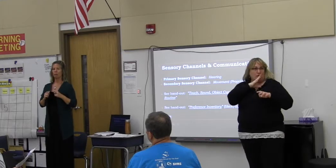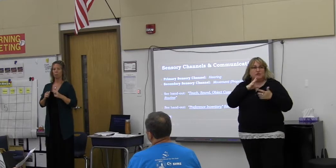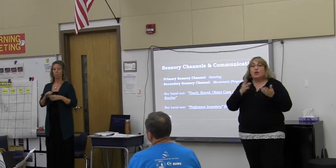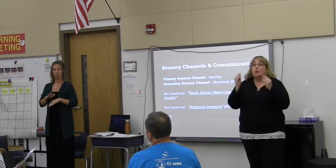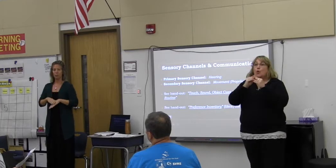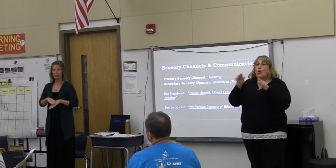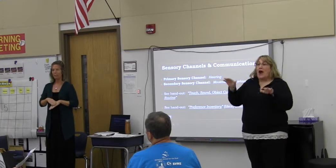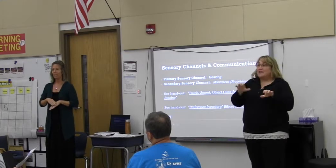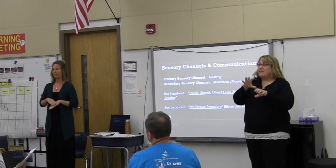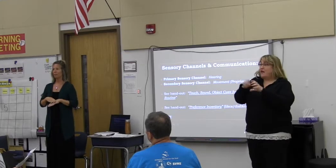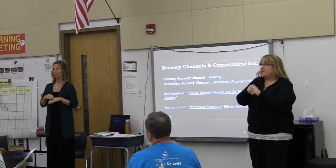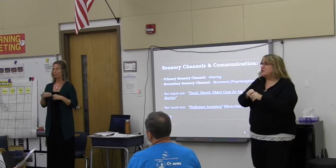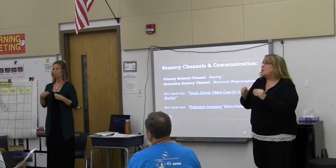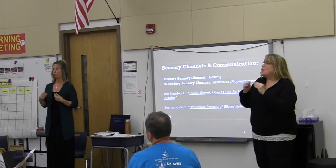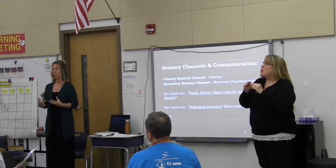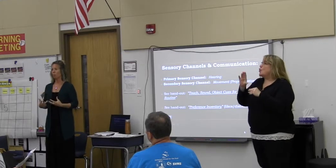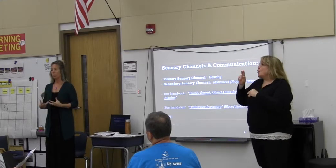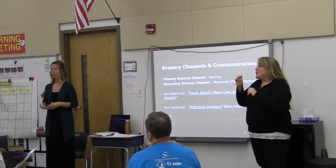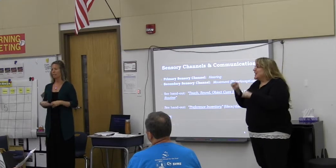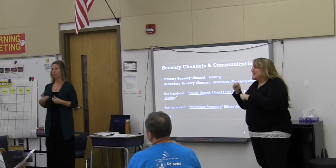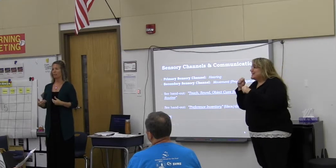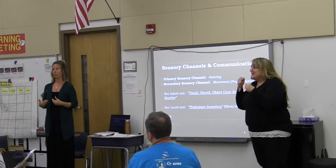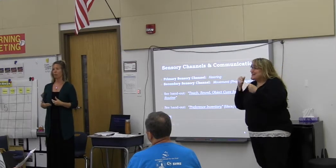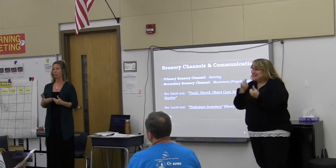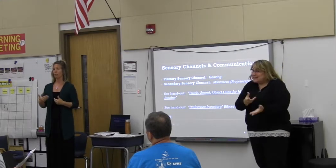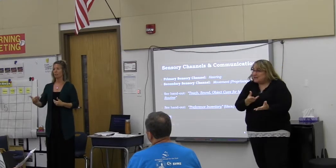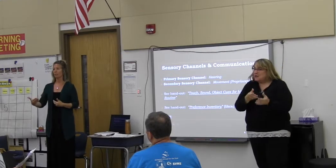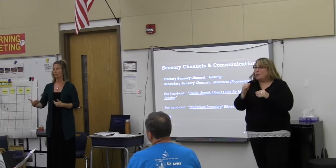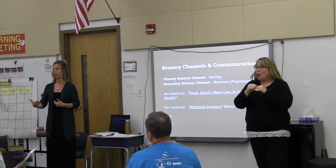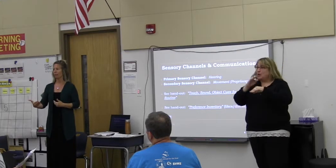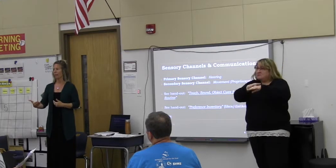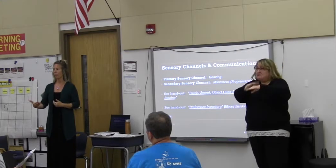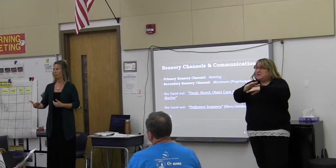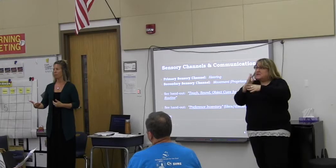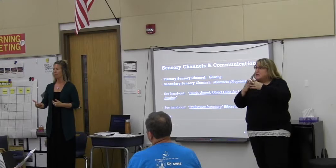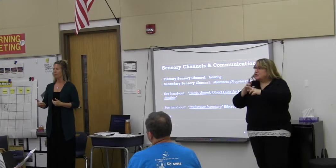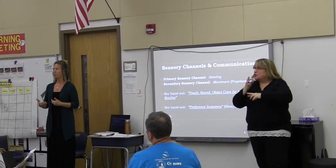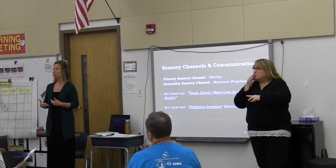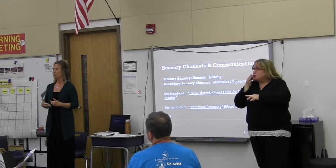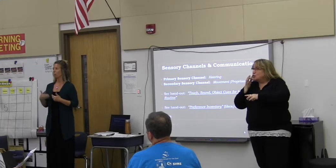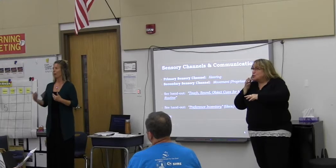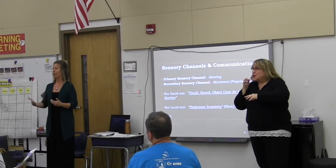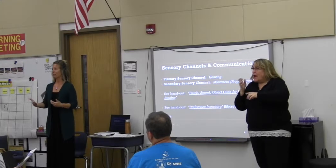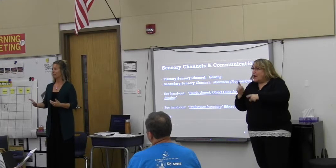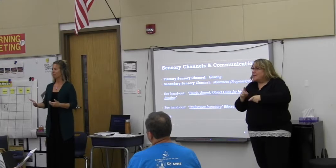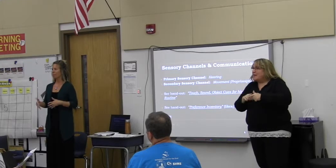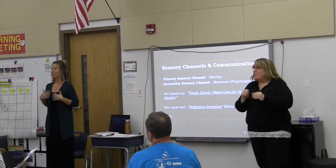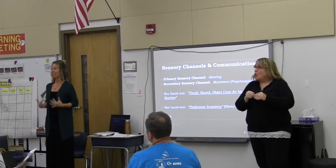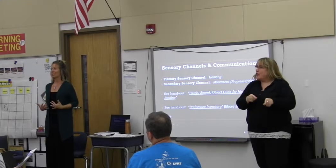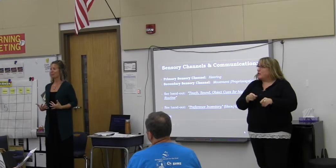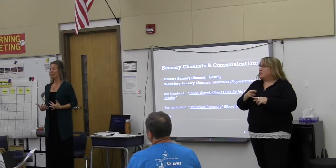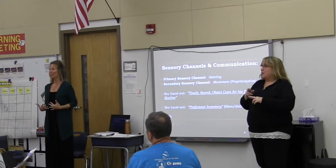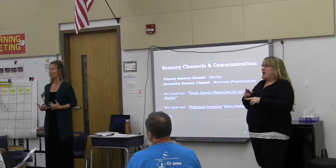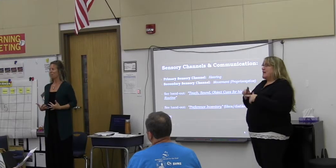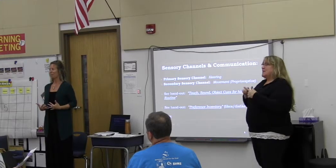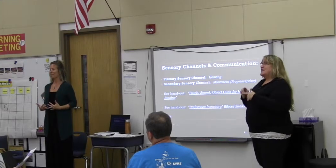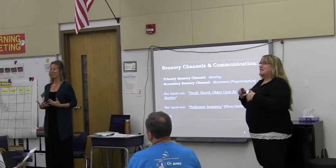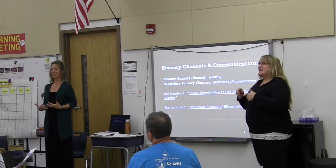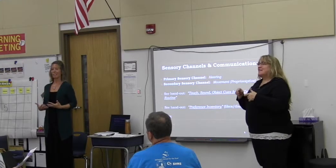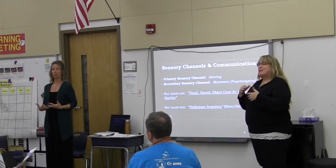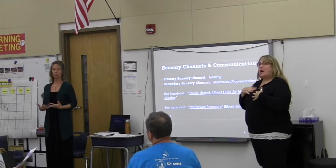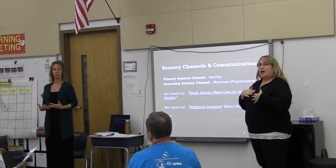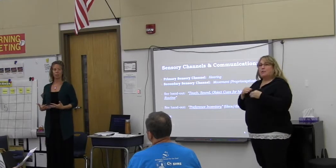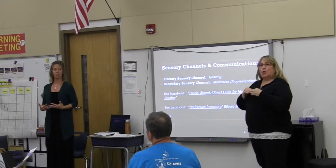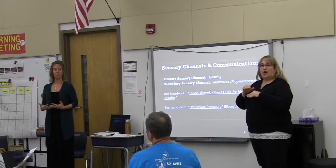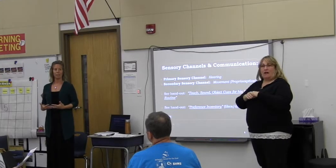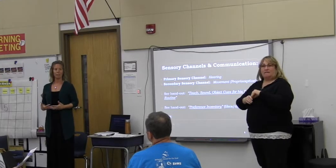more cueing that we can give them, the more warning to let them know that something is about to happen, the more it prepares them, and the less their body's going to be in a